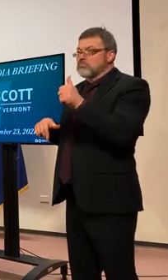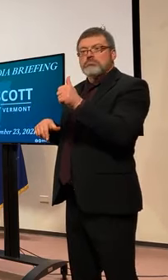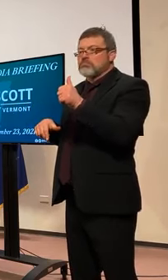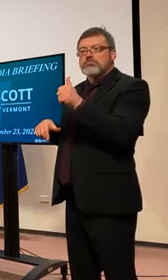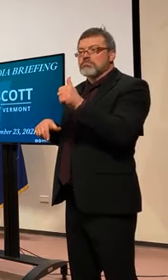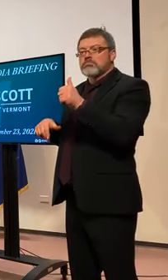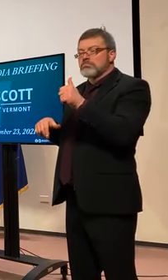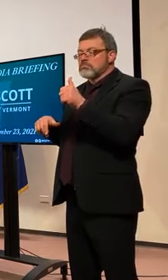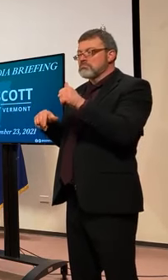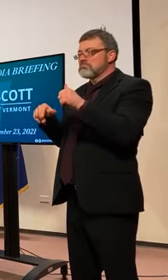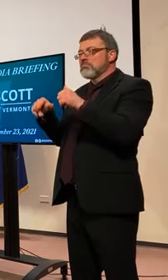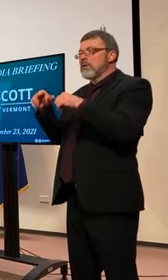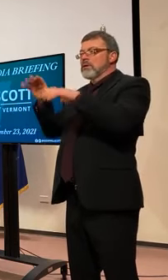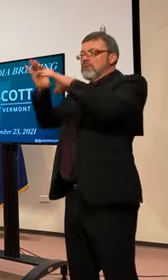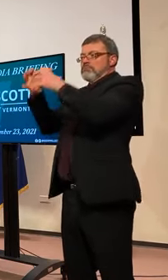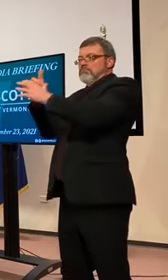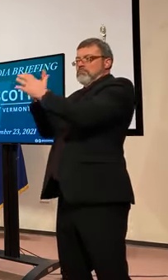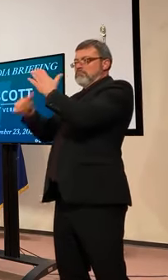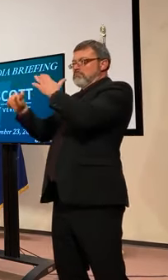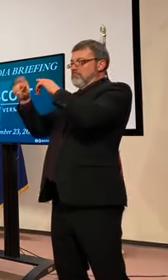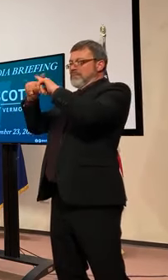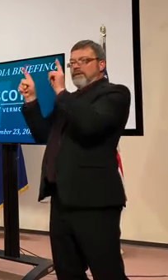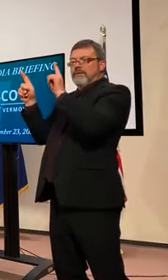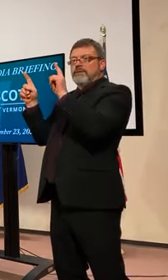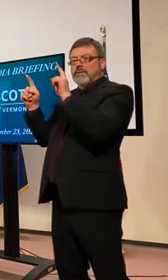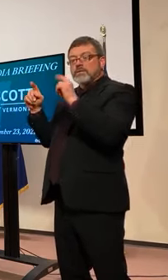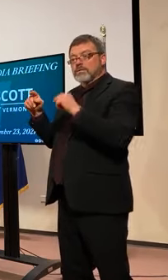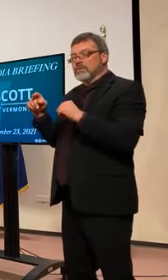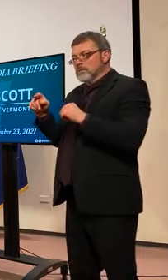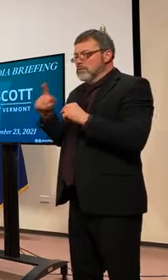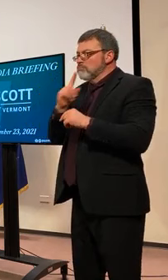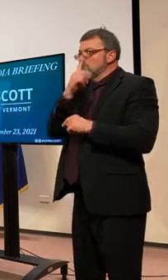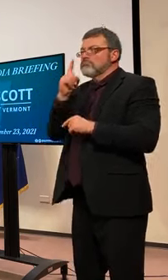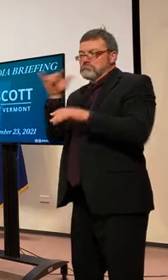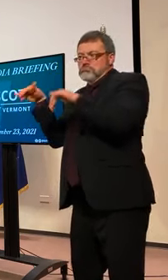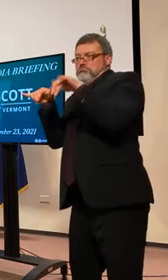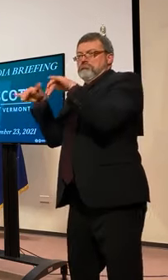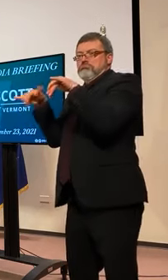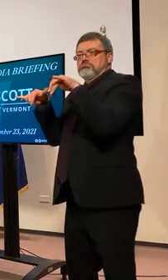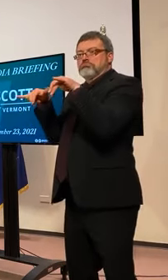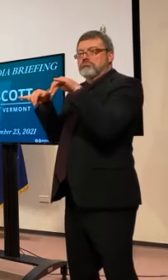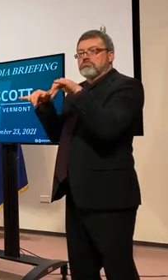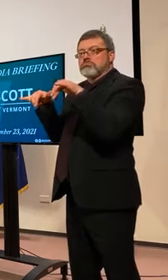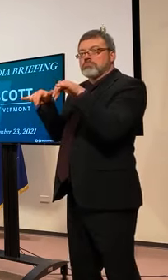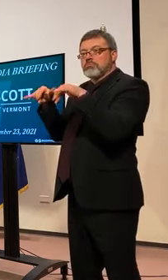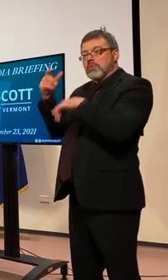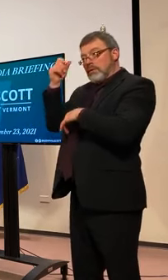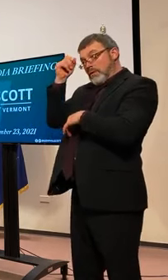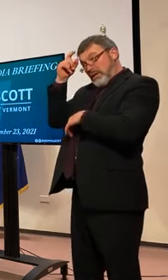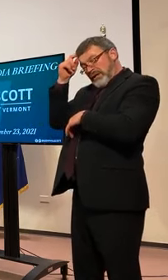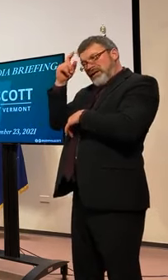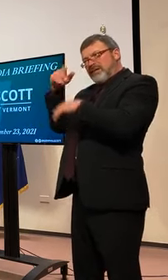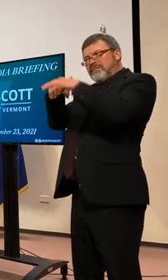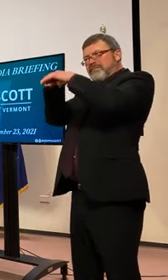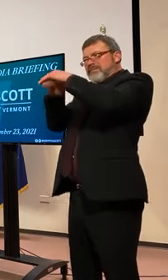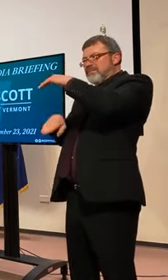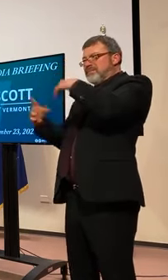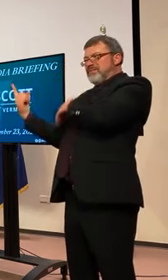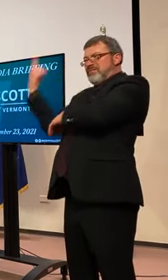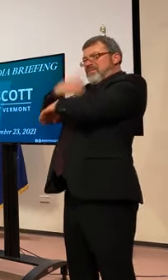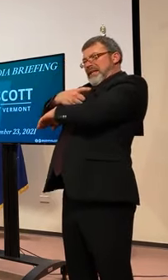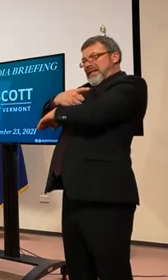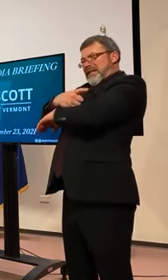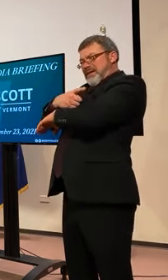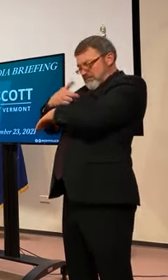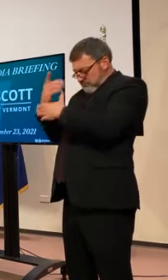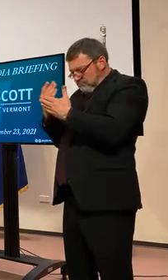thing that differentiates it for the purpose we were talking is you can get the result back the same day. Now, there are PCR tests